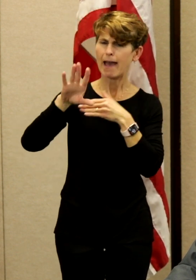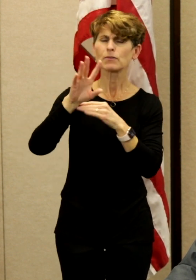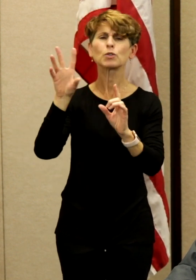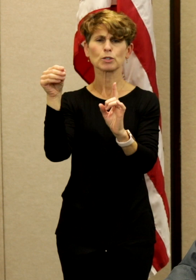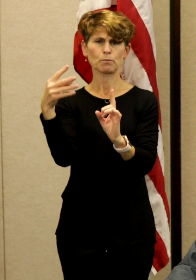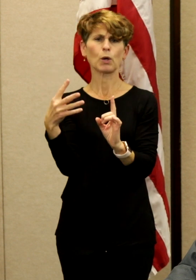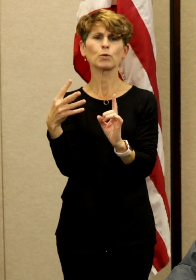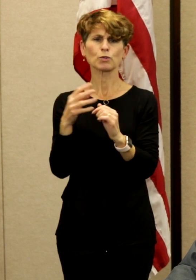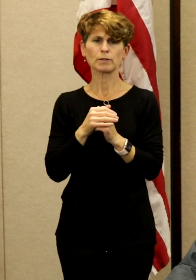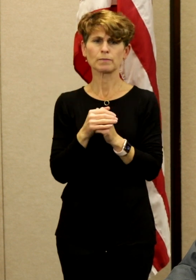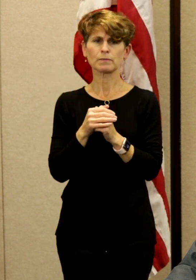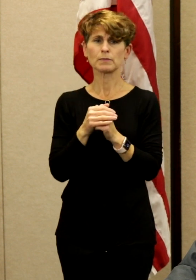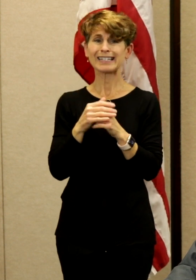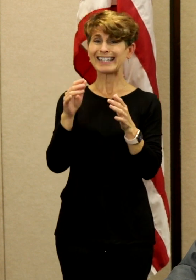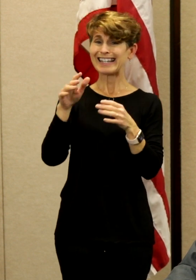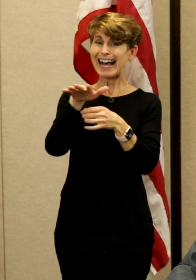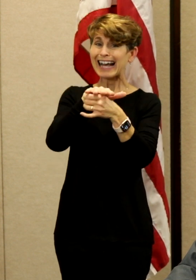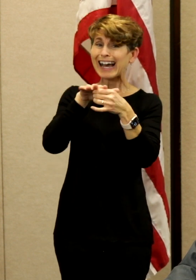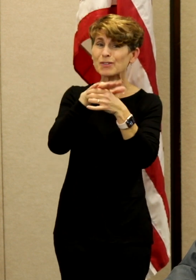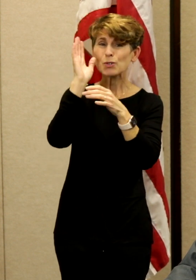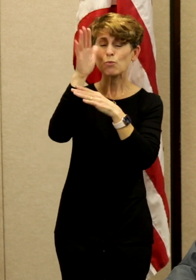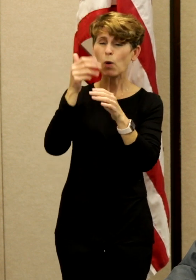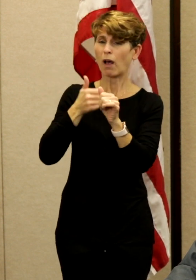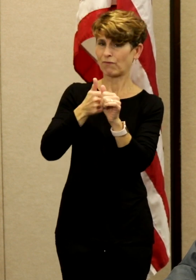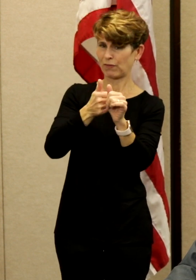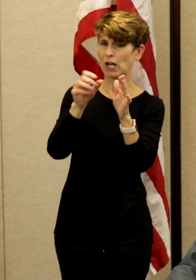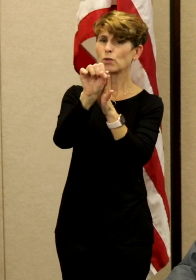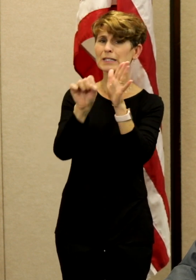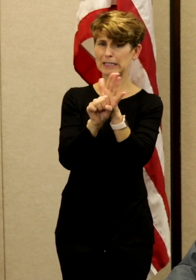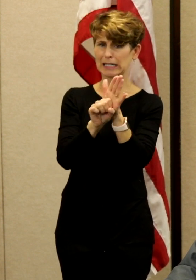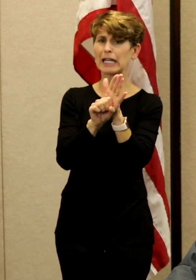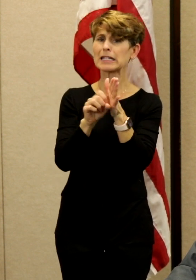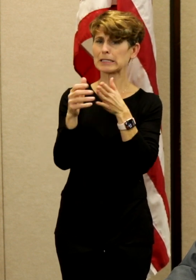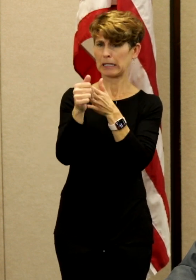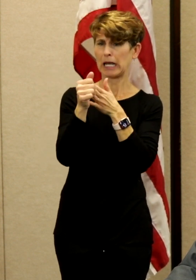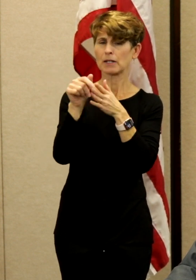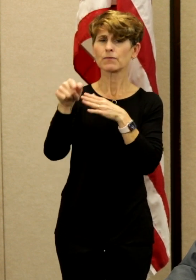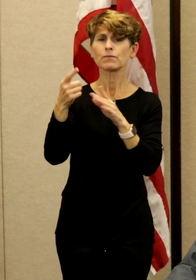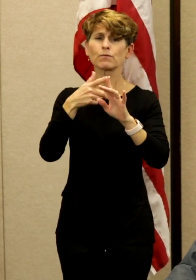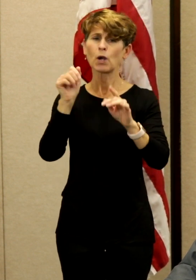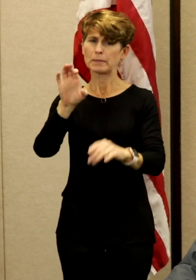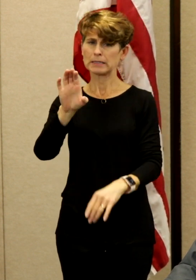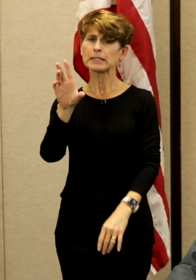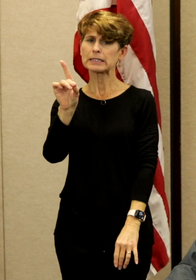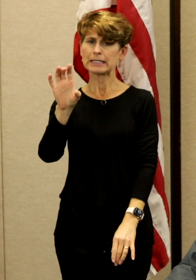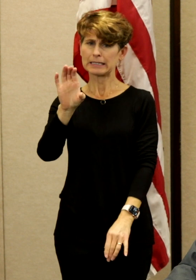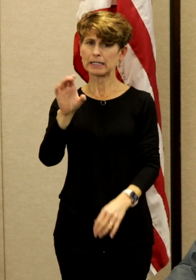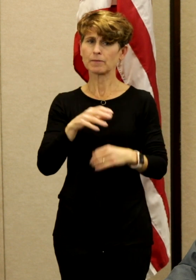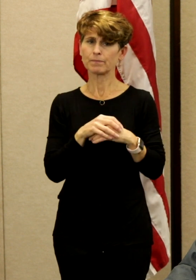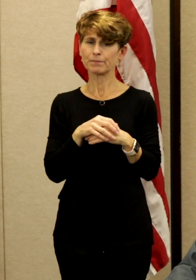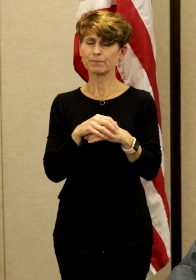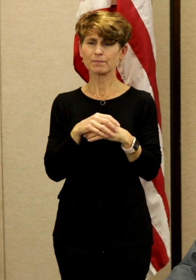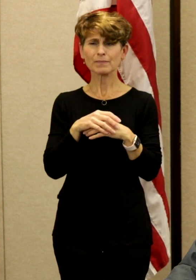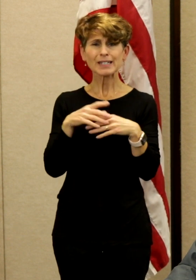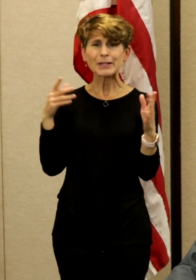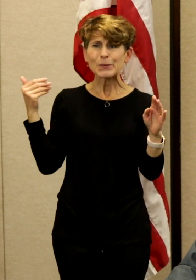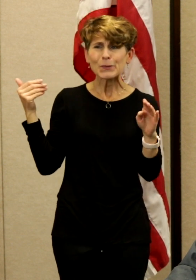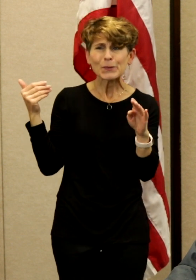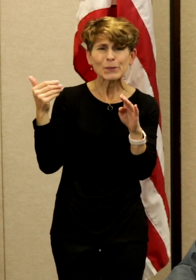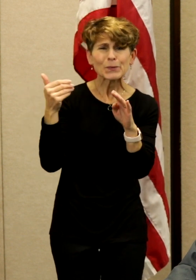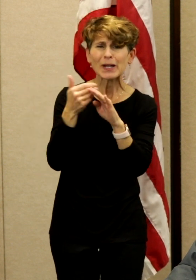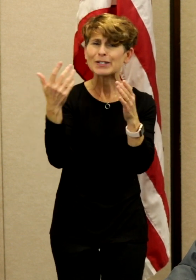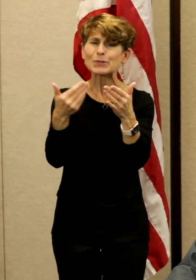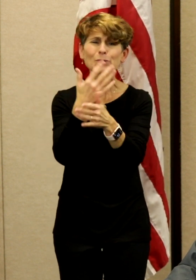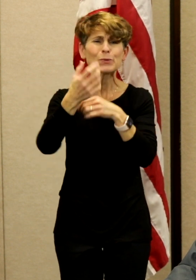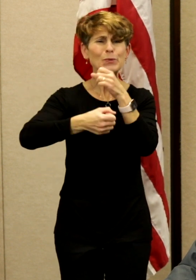The county will follow the state's guidance on these changes from the CDC. As we get ready to count down to the new